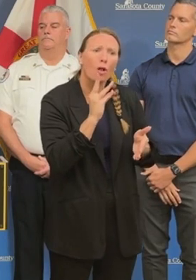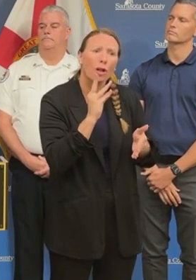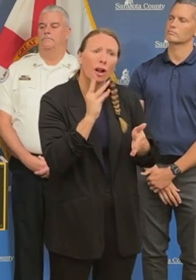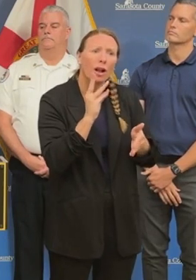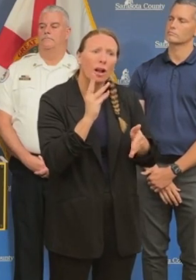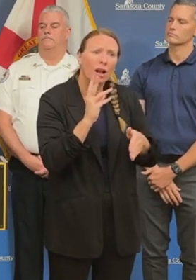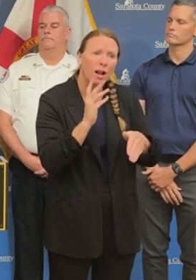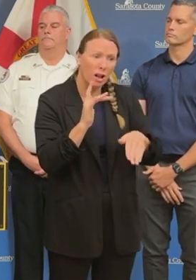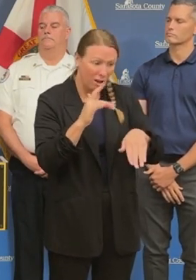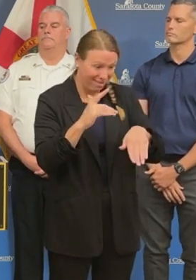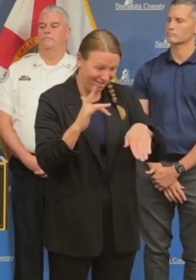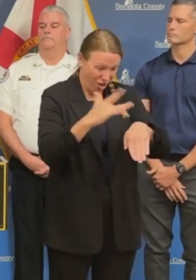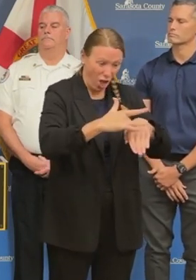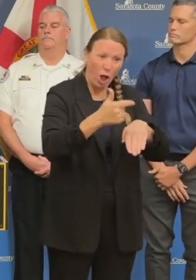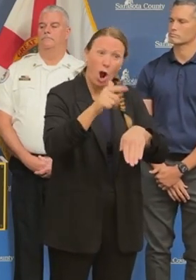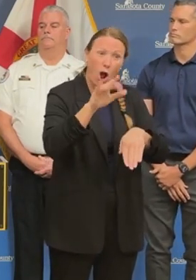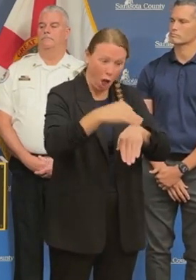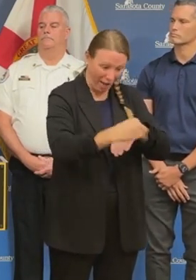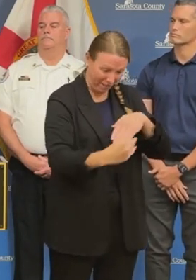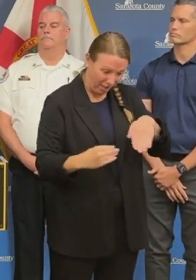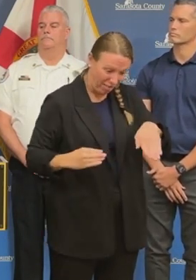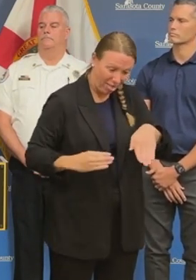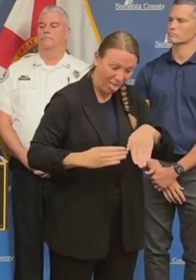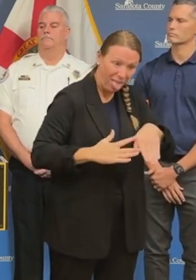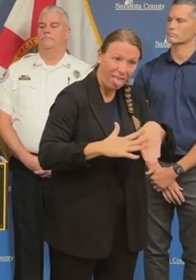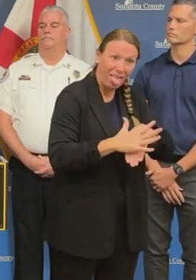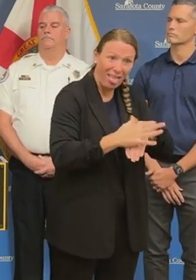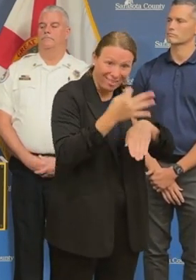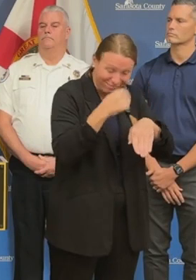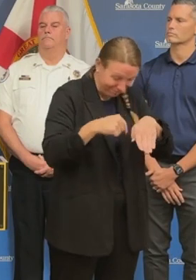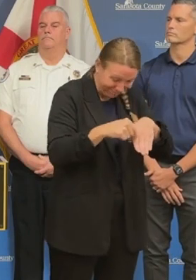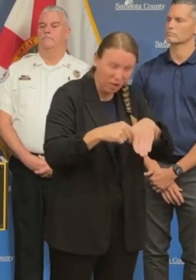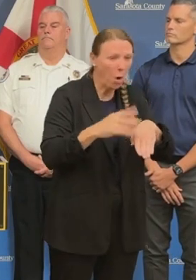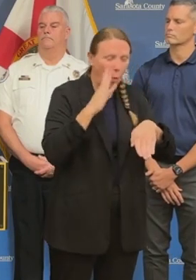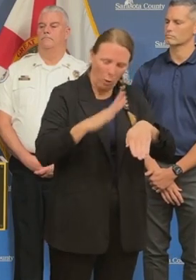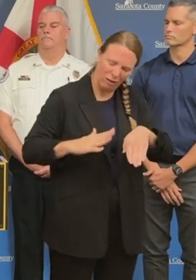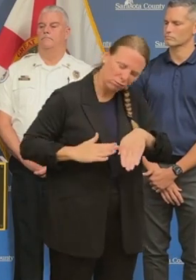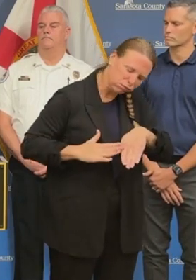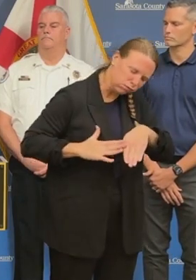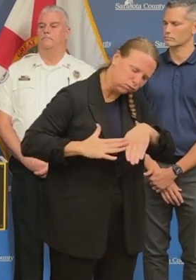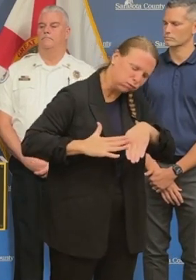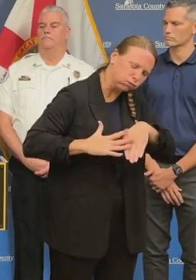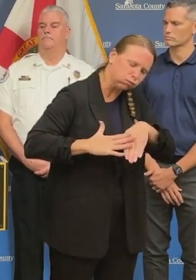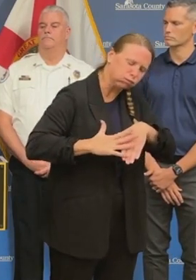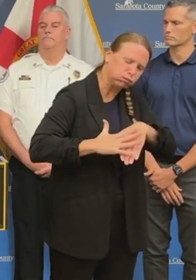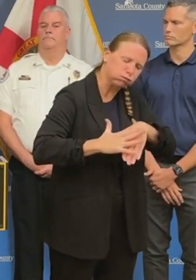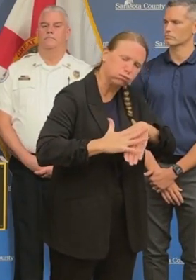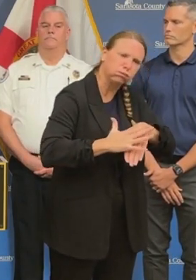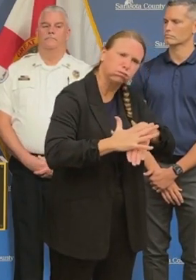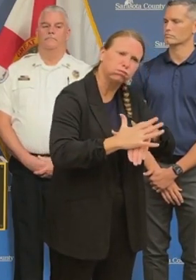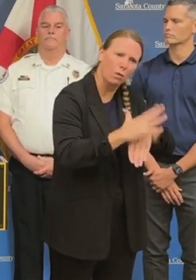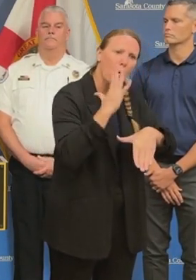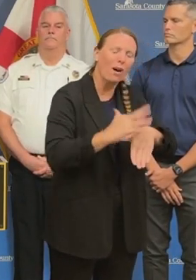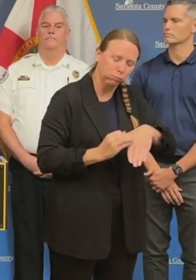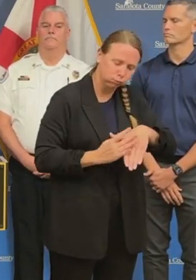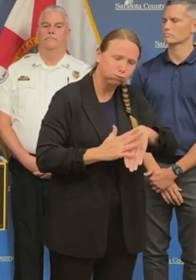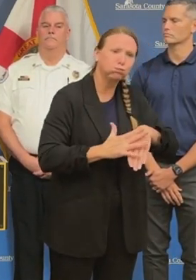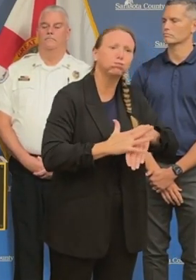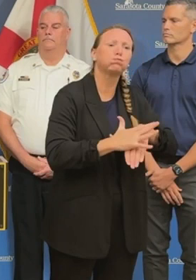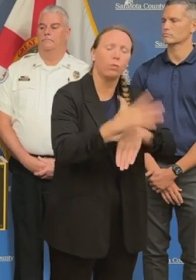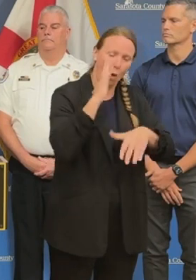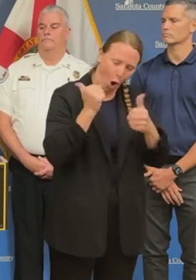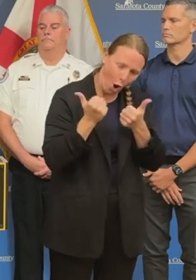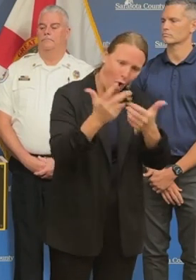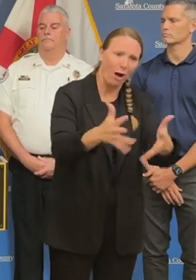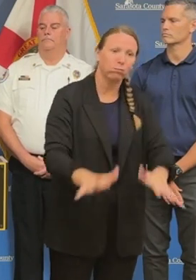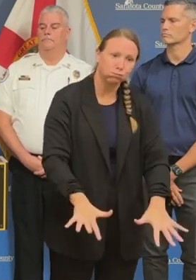intercoastal. That storm surge is going to come and have great force and push inland, and it's going to cause flooding along all of those areas.